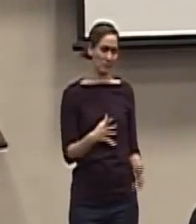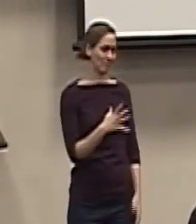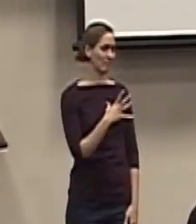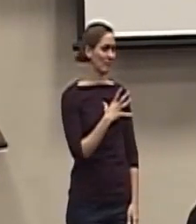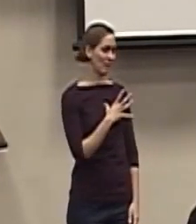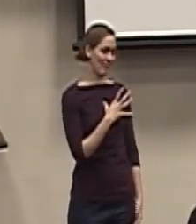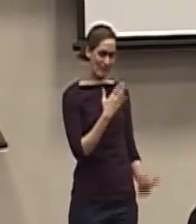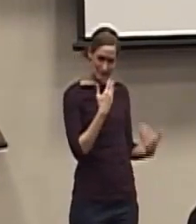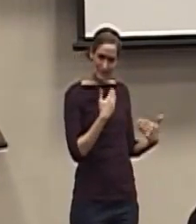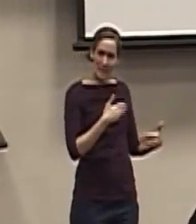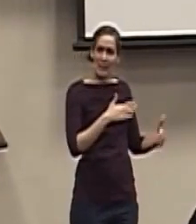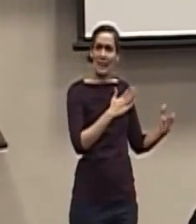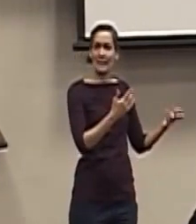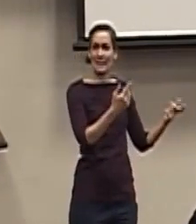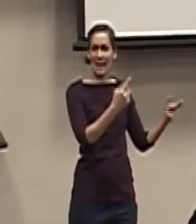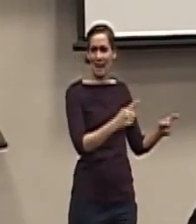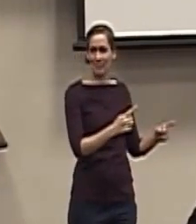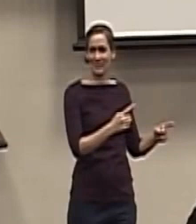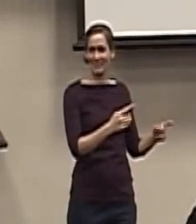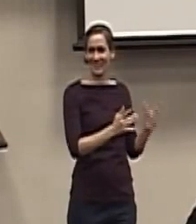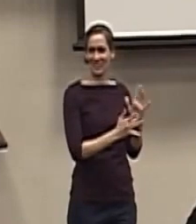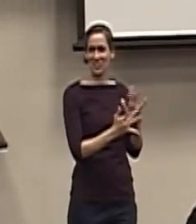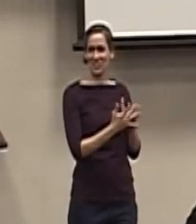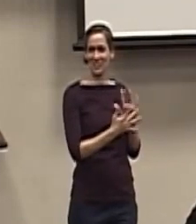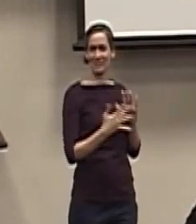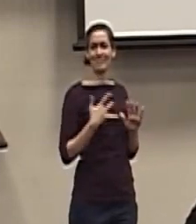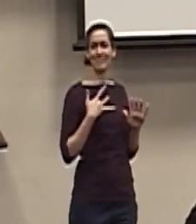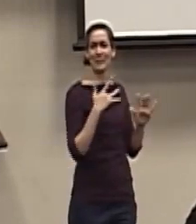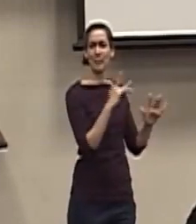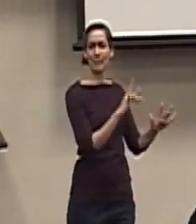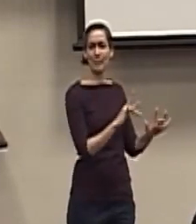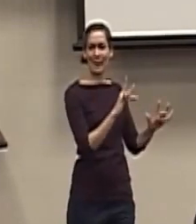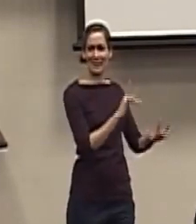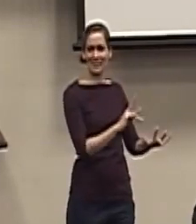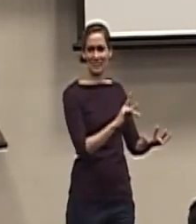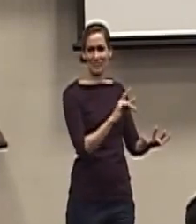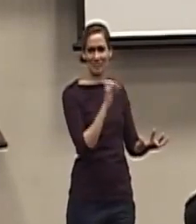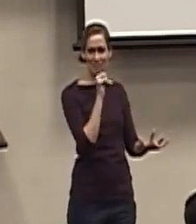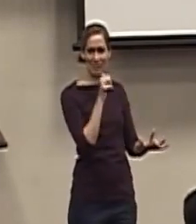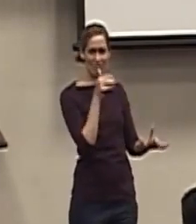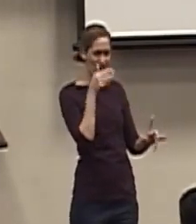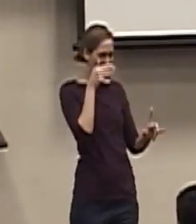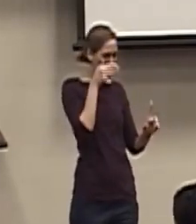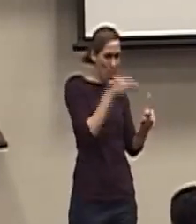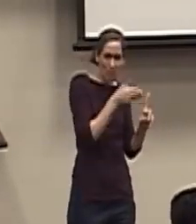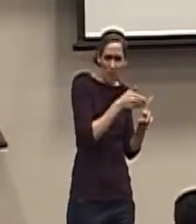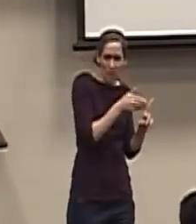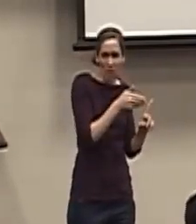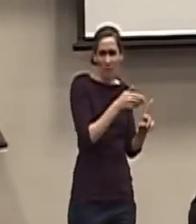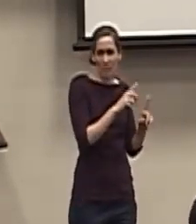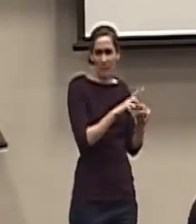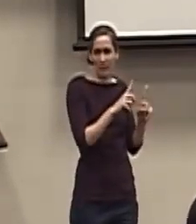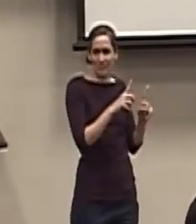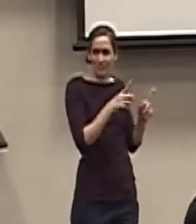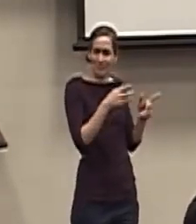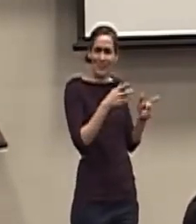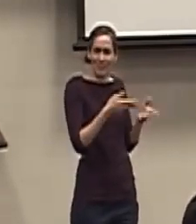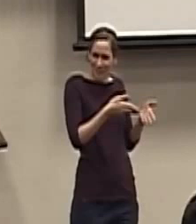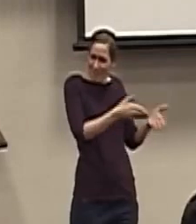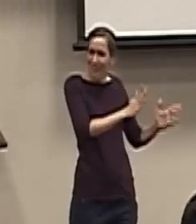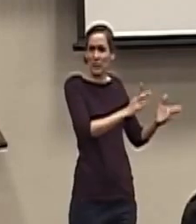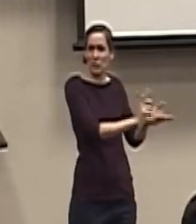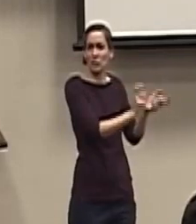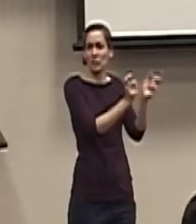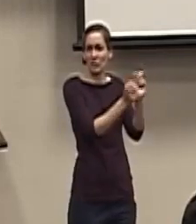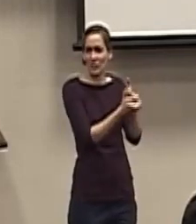compassion. Instead of nailing her to the wall, he allows her to change the subject and goes with the flow. And he's still working an angle